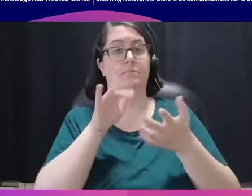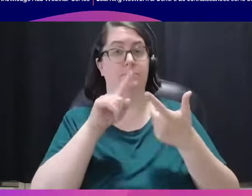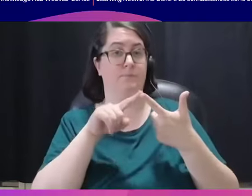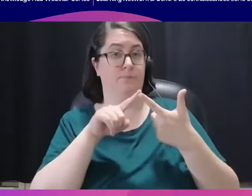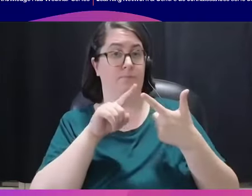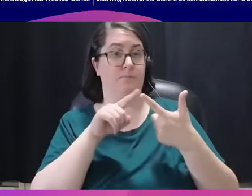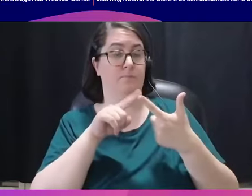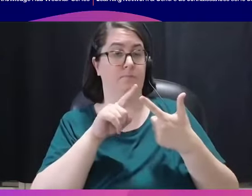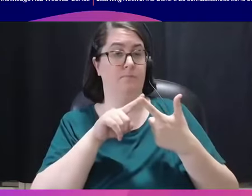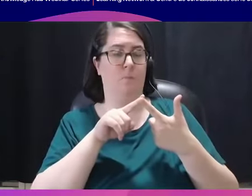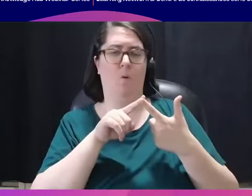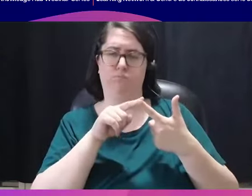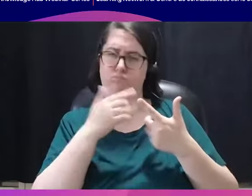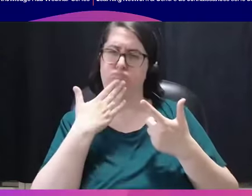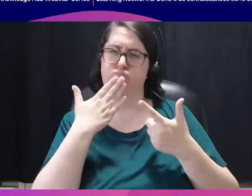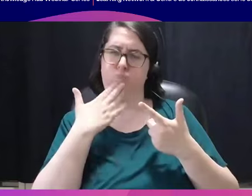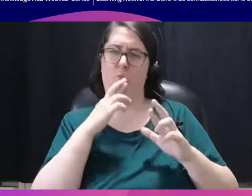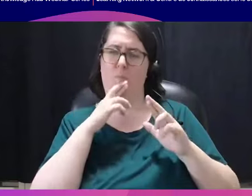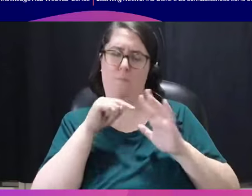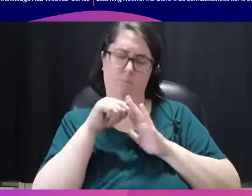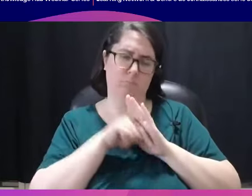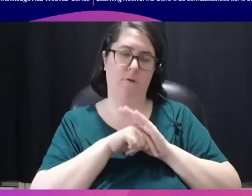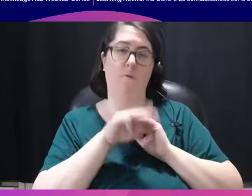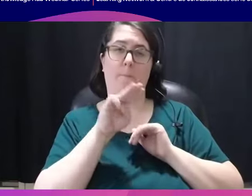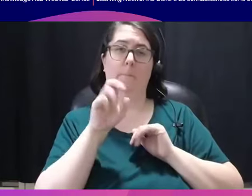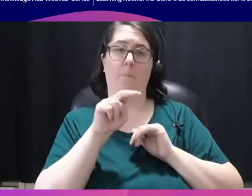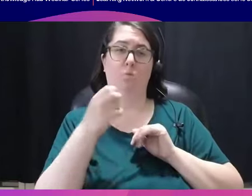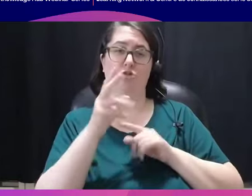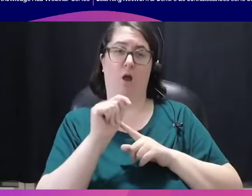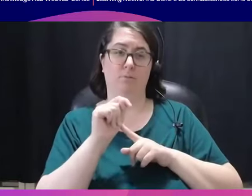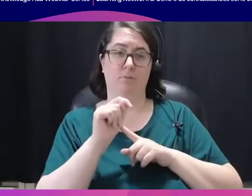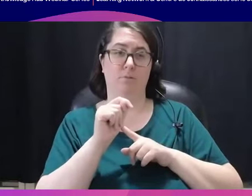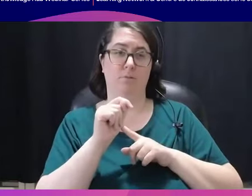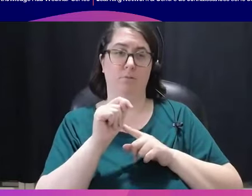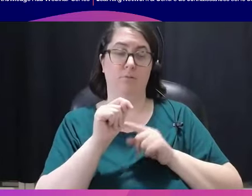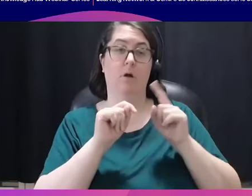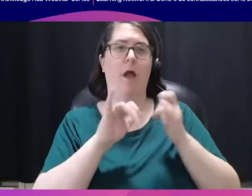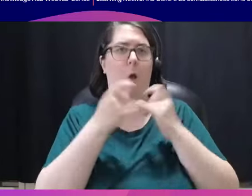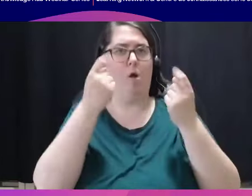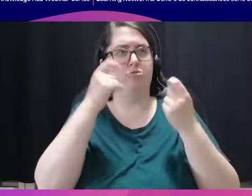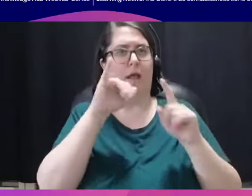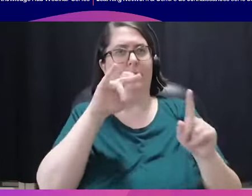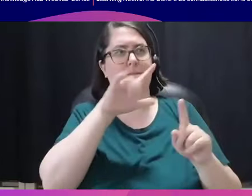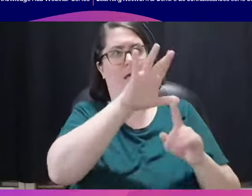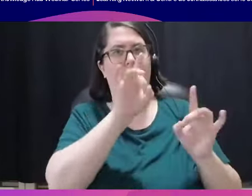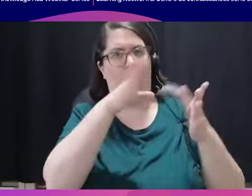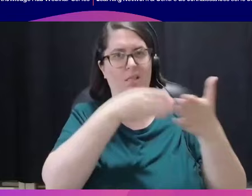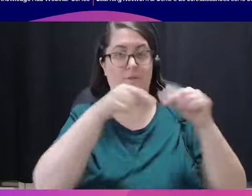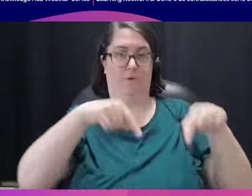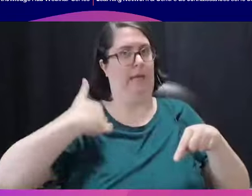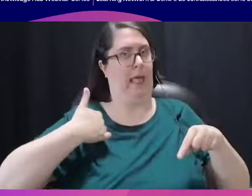very well done and comprehensive report by Moonshot on understanding incel violence in